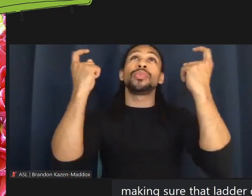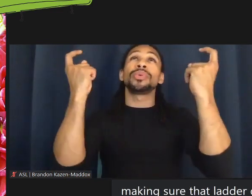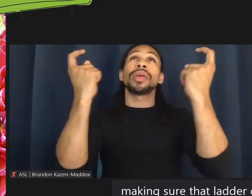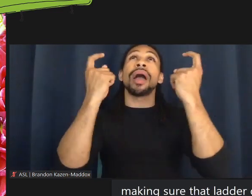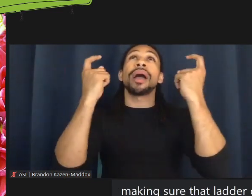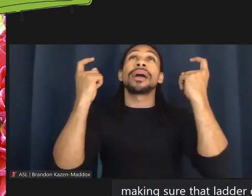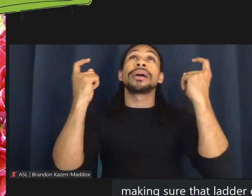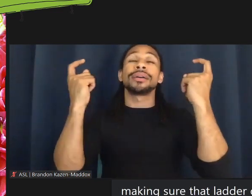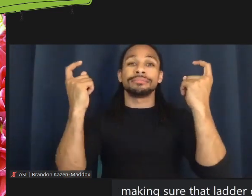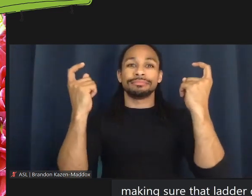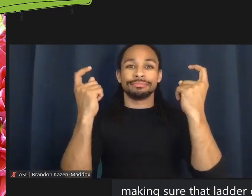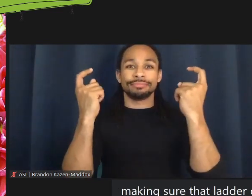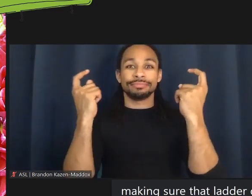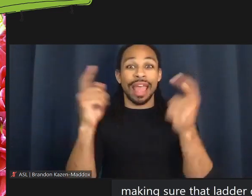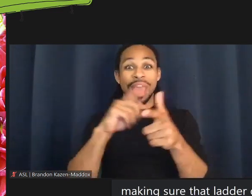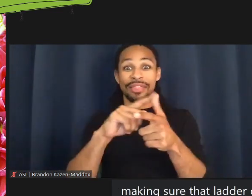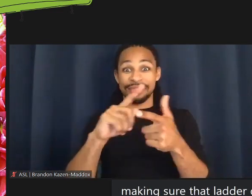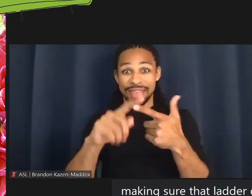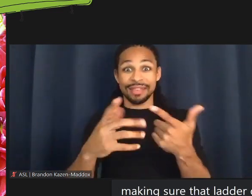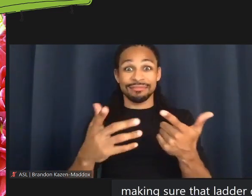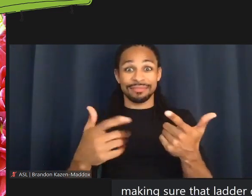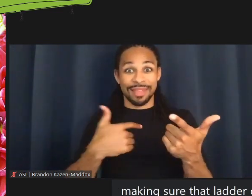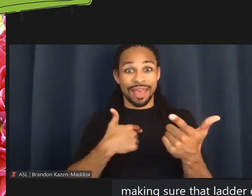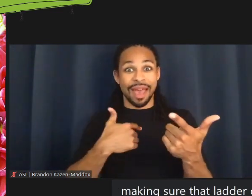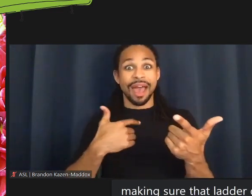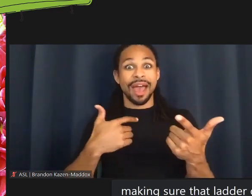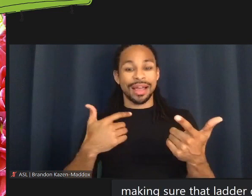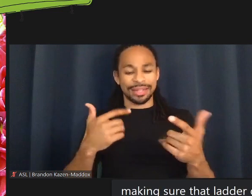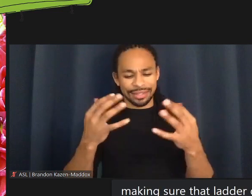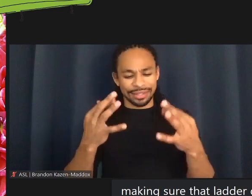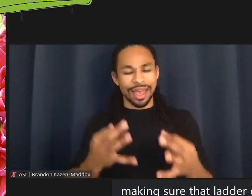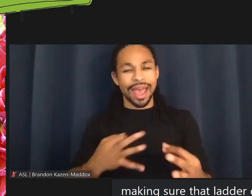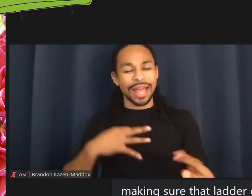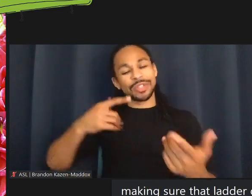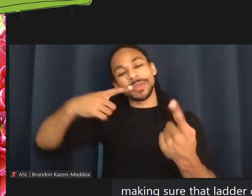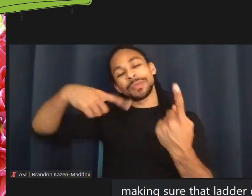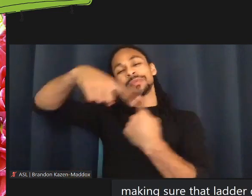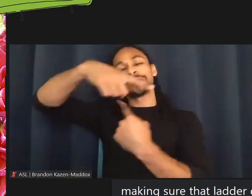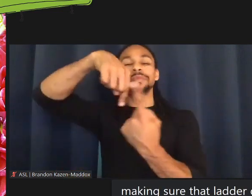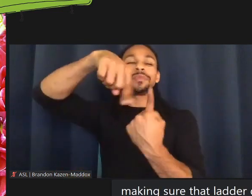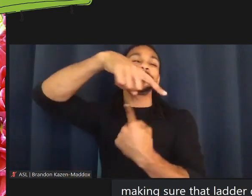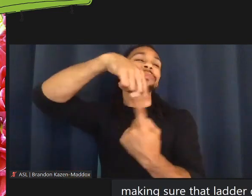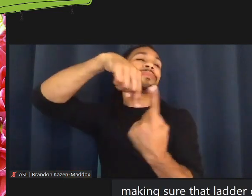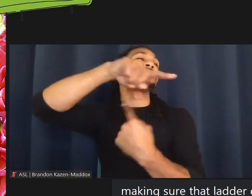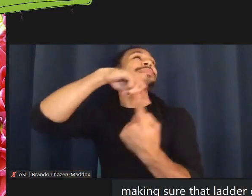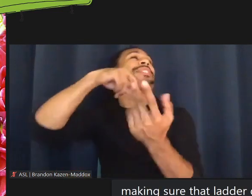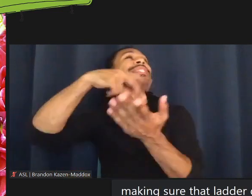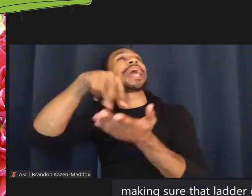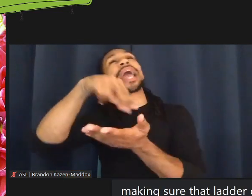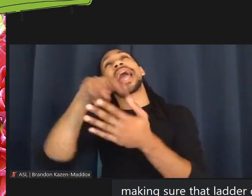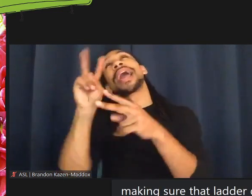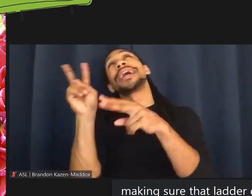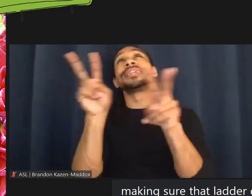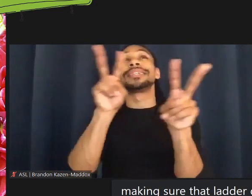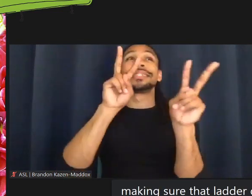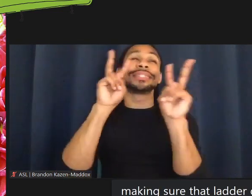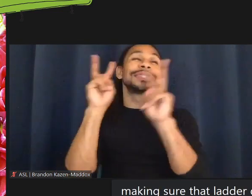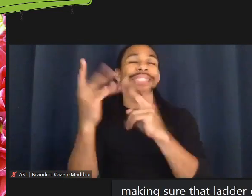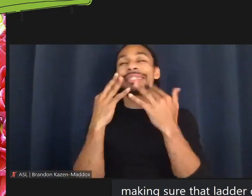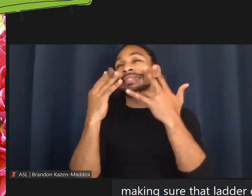And as I moved myself to twirl, to spin, to wail the words,